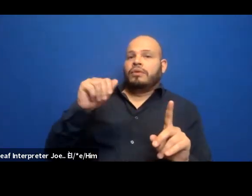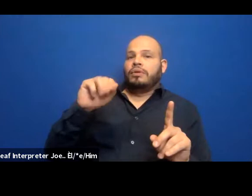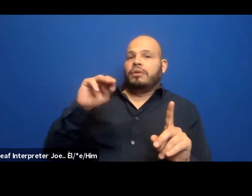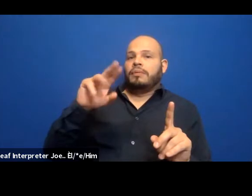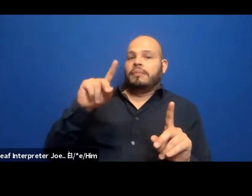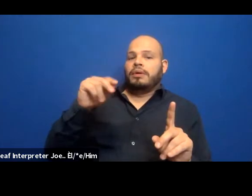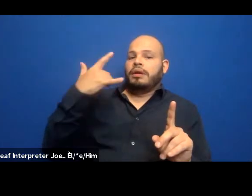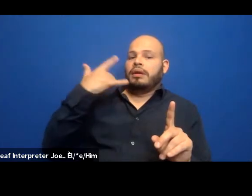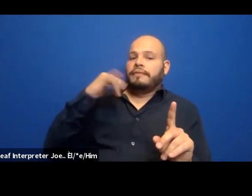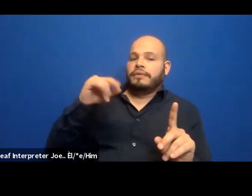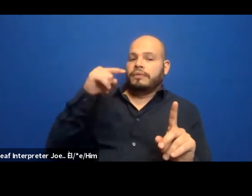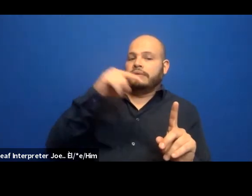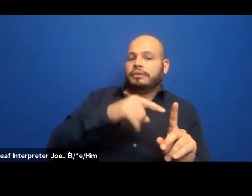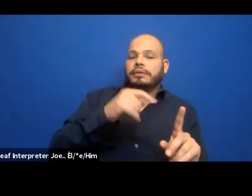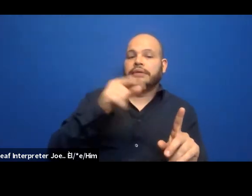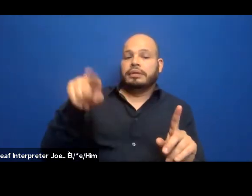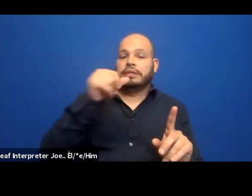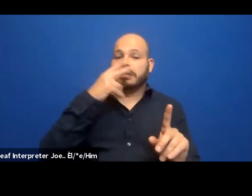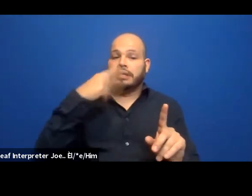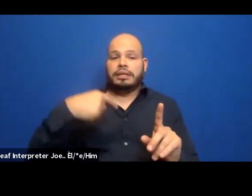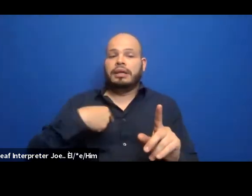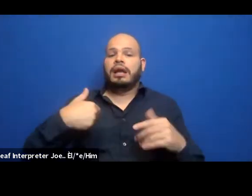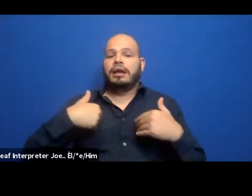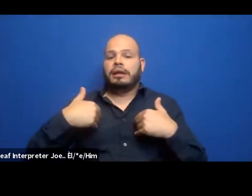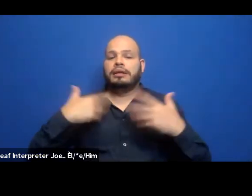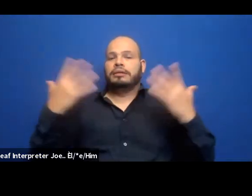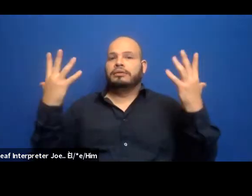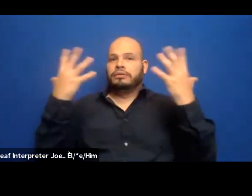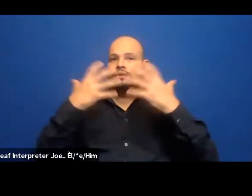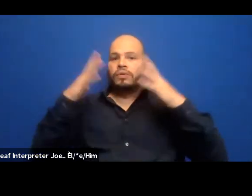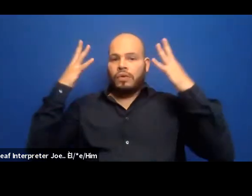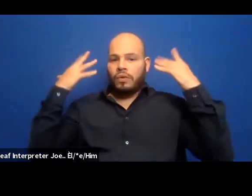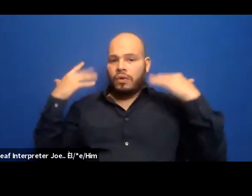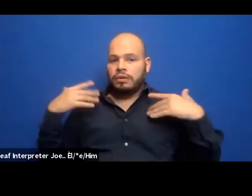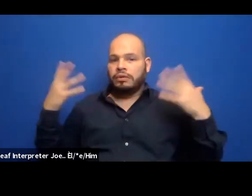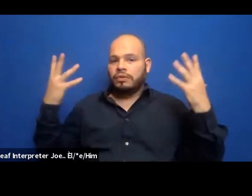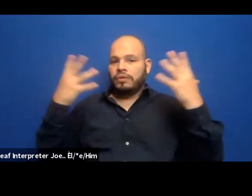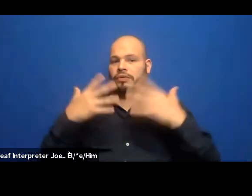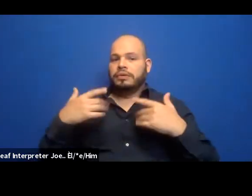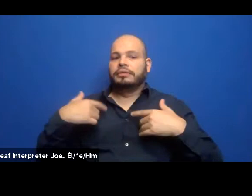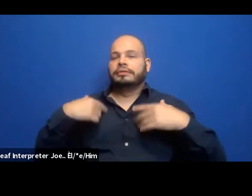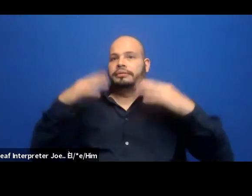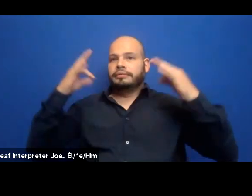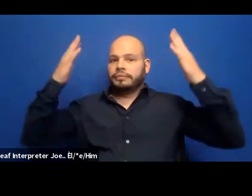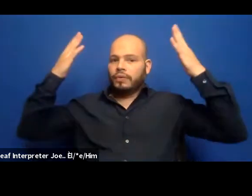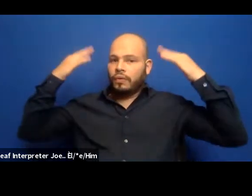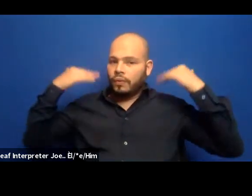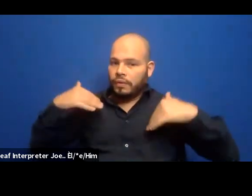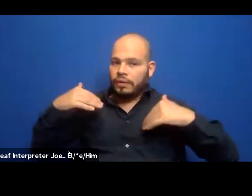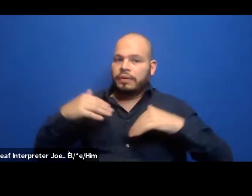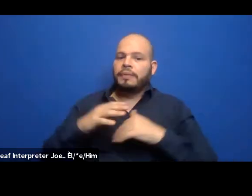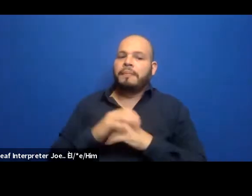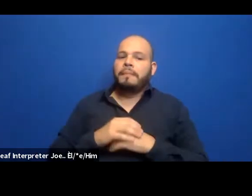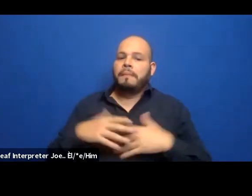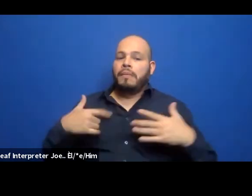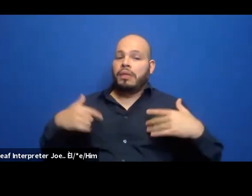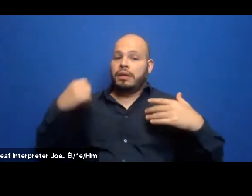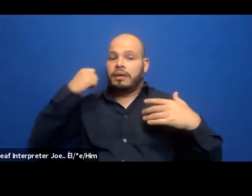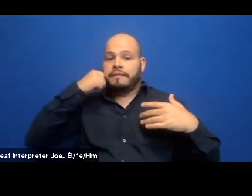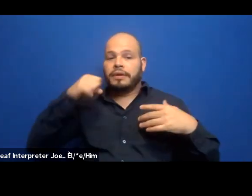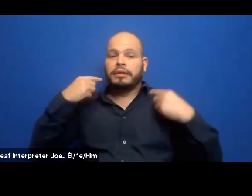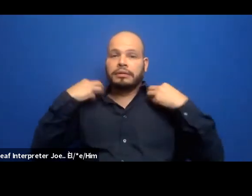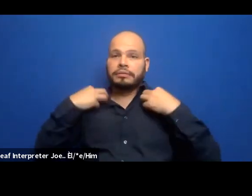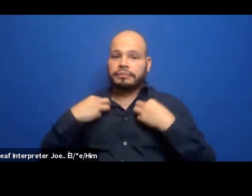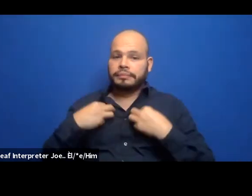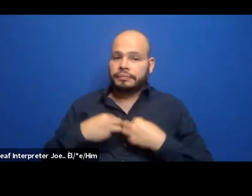wearing a deep beige, almost brown cardigan. And my background is just a blank wall. To further